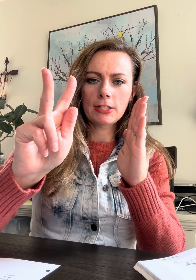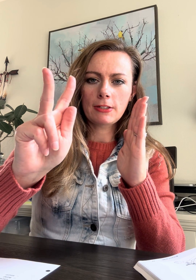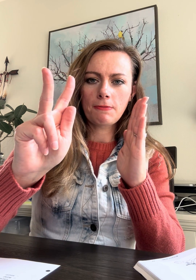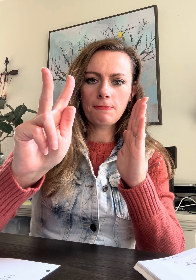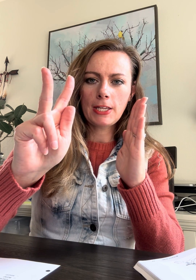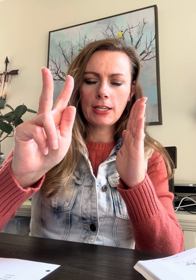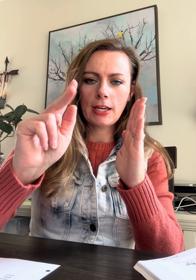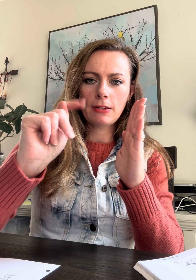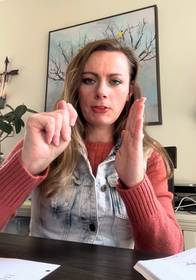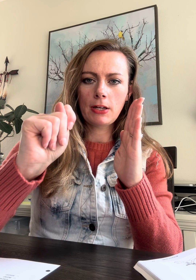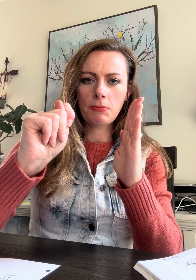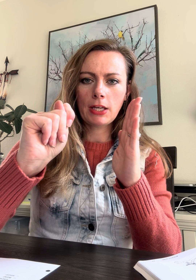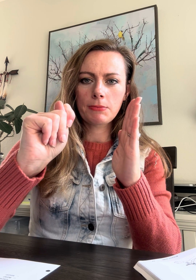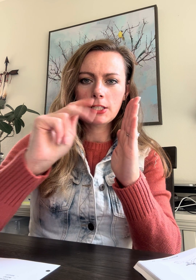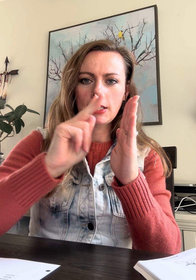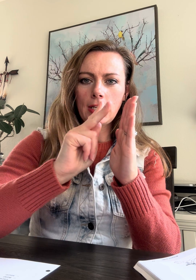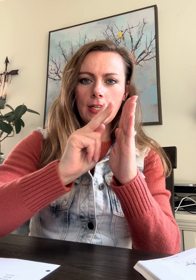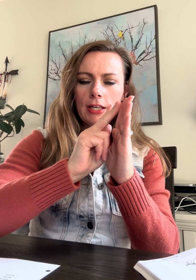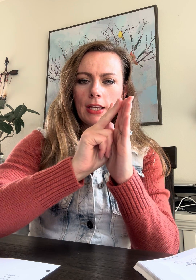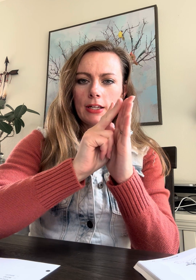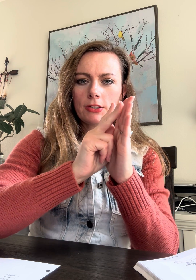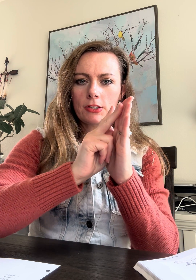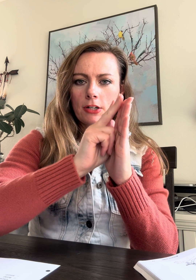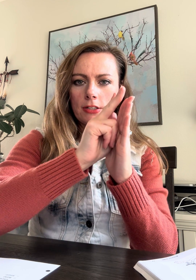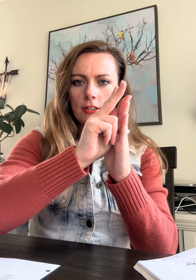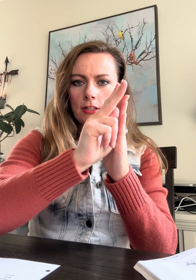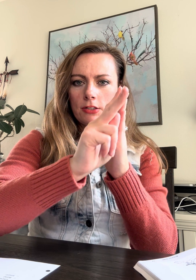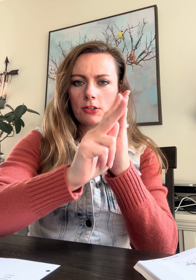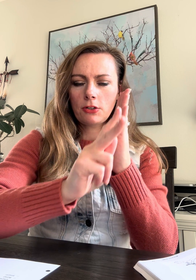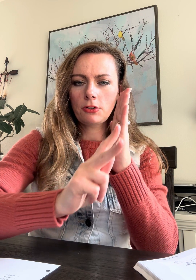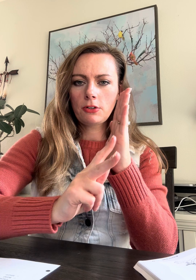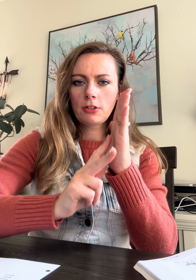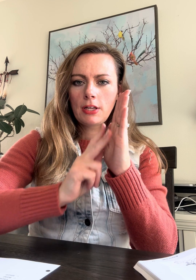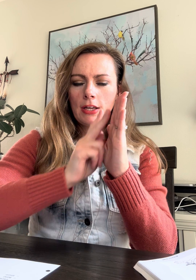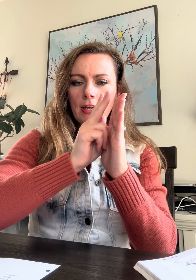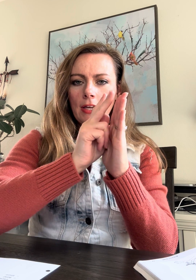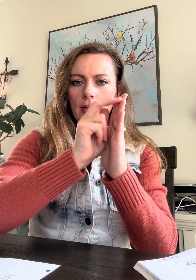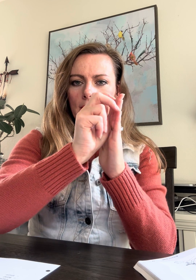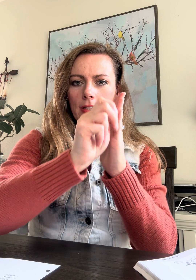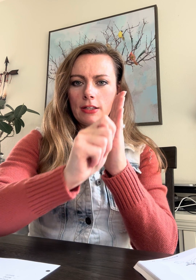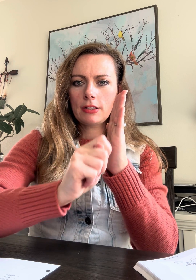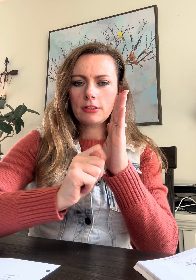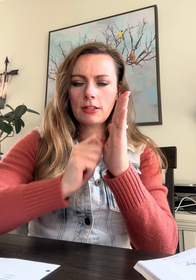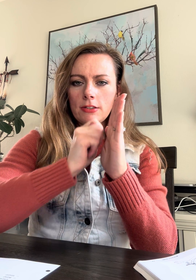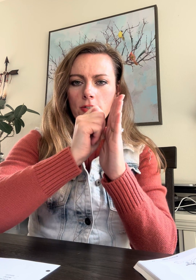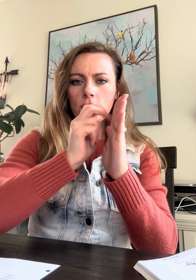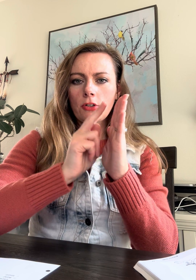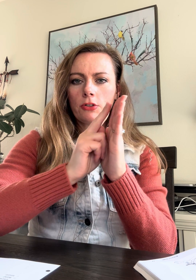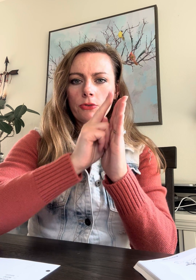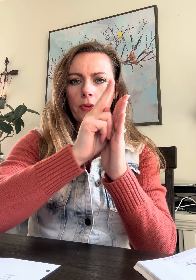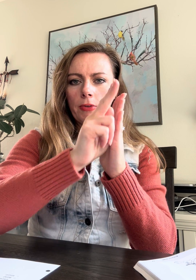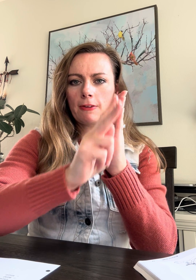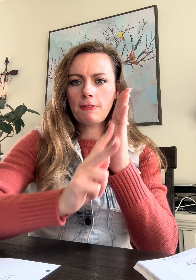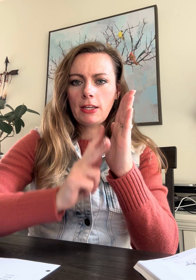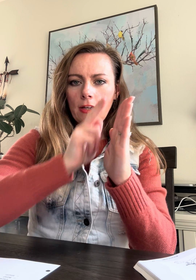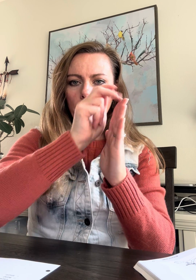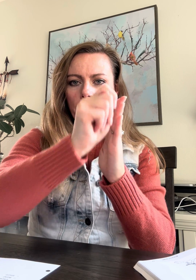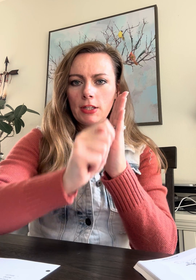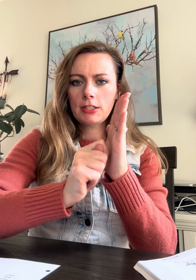a V, and then it becomes a T, and it starts in the circle, and it does 2 circles, one with the V and one with the